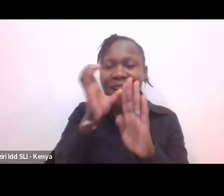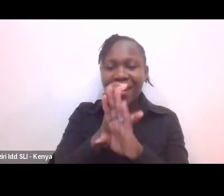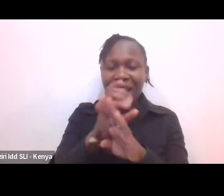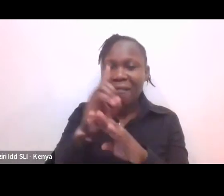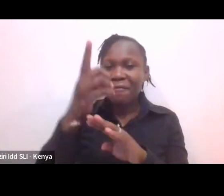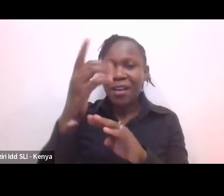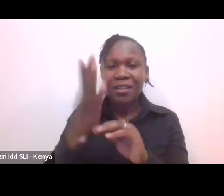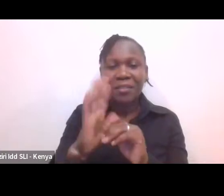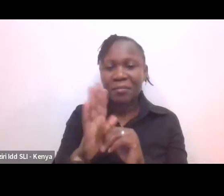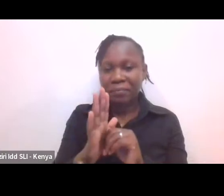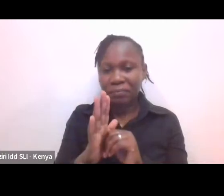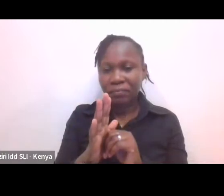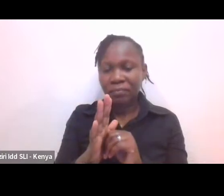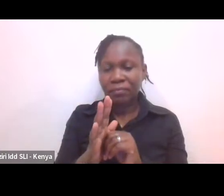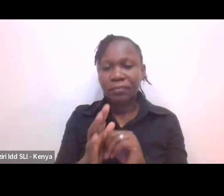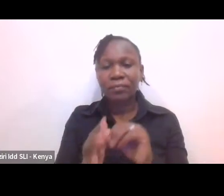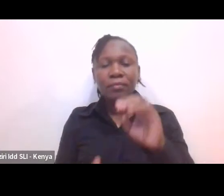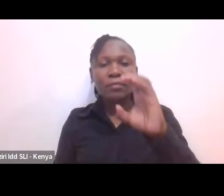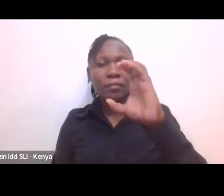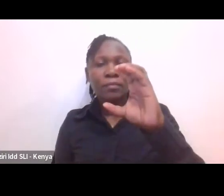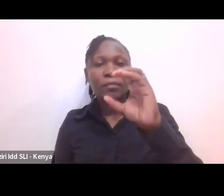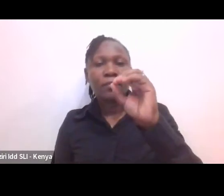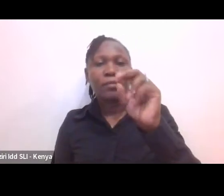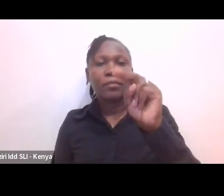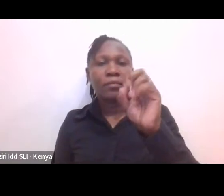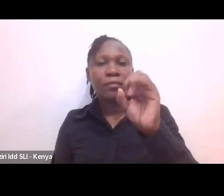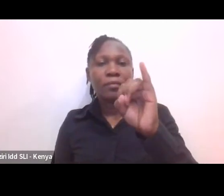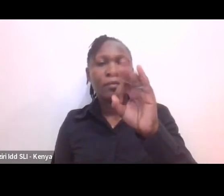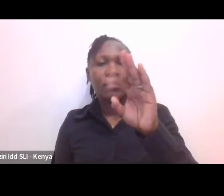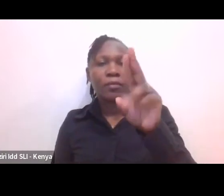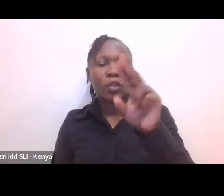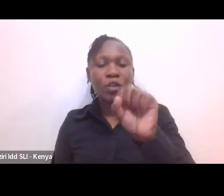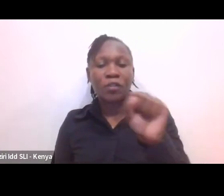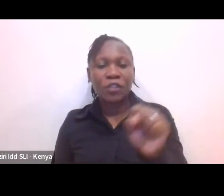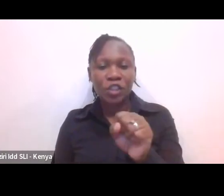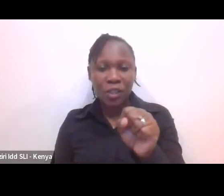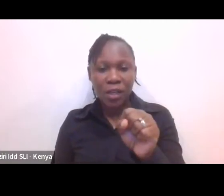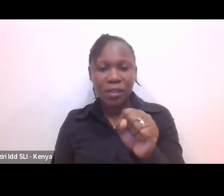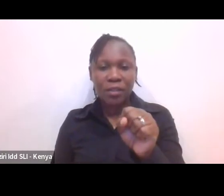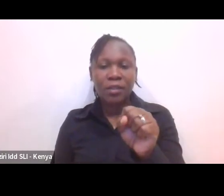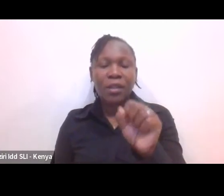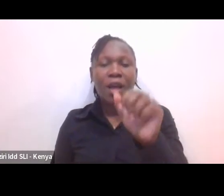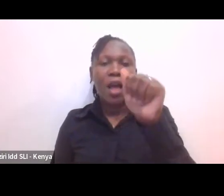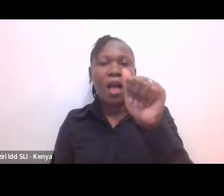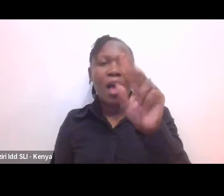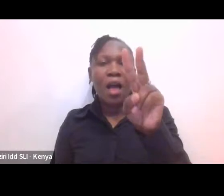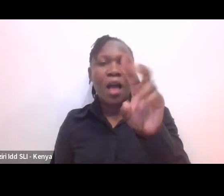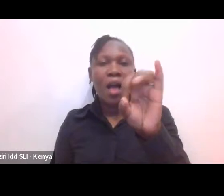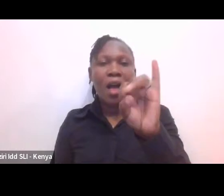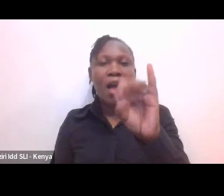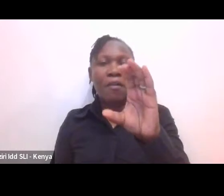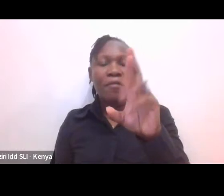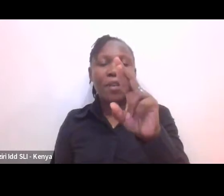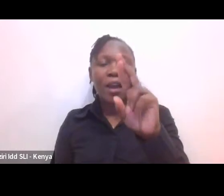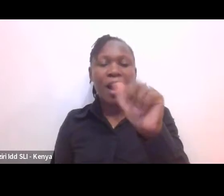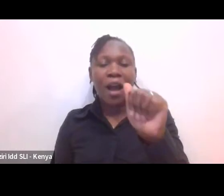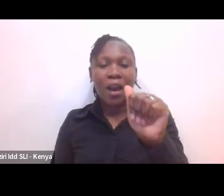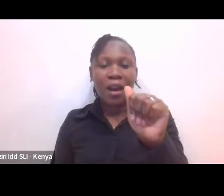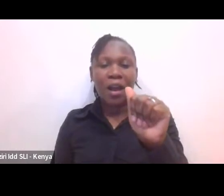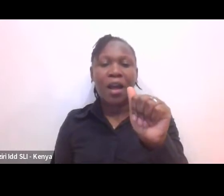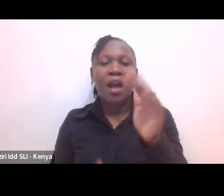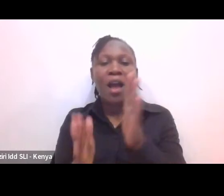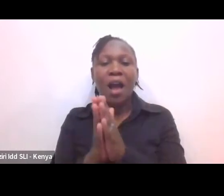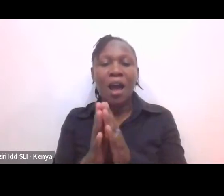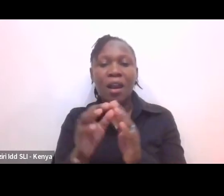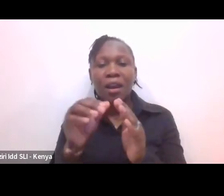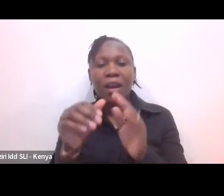Confucius in Shandong, Avicenna in Bukhara, Benjamin Franklin in Boston, the content of